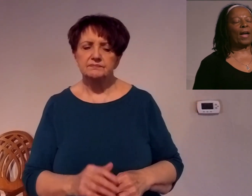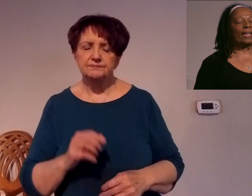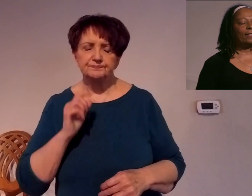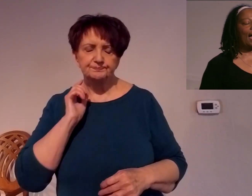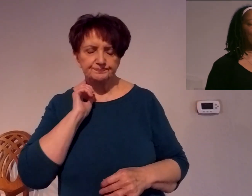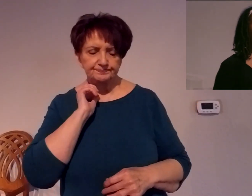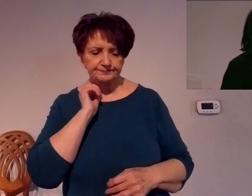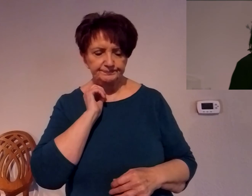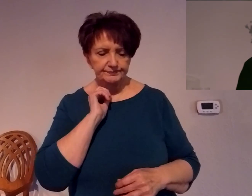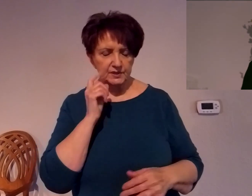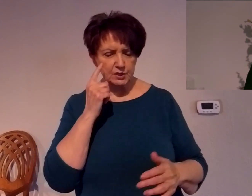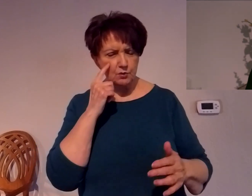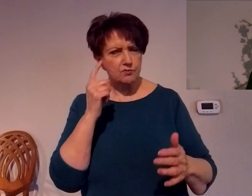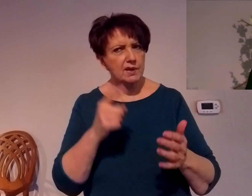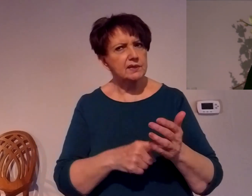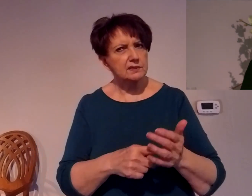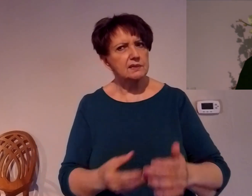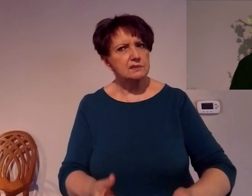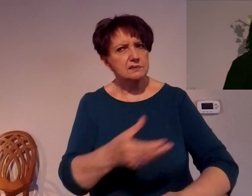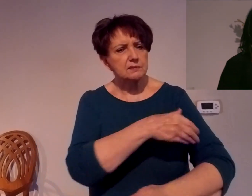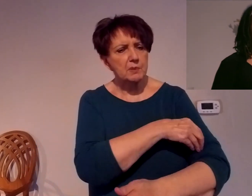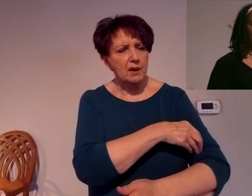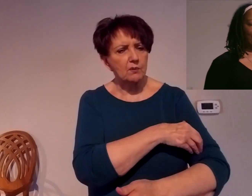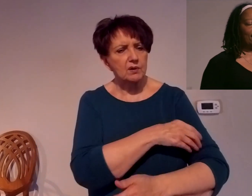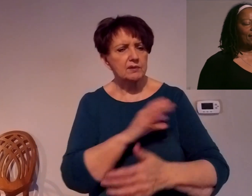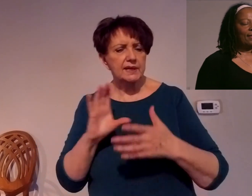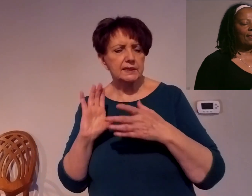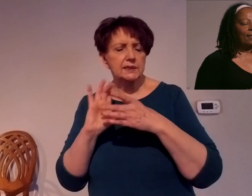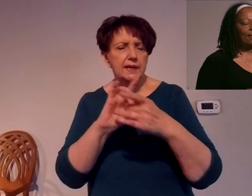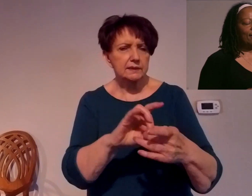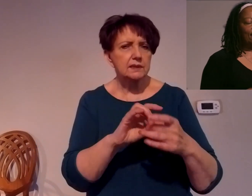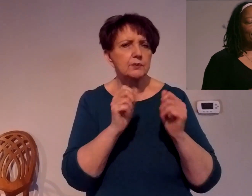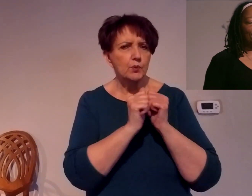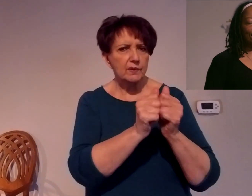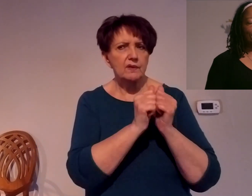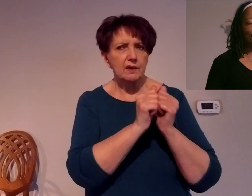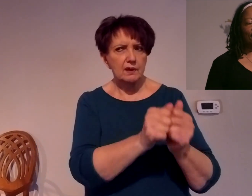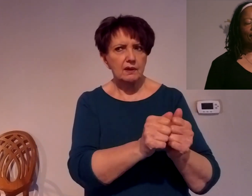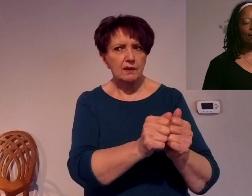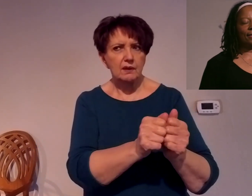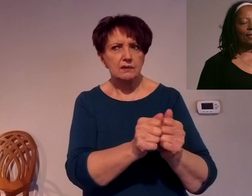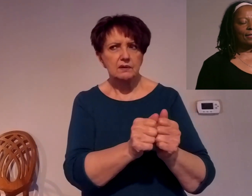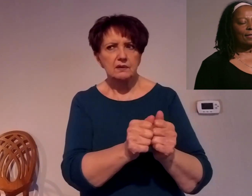And so recognizing this power and uniting with it